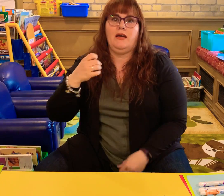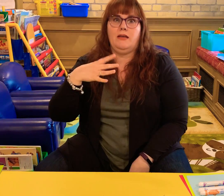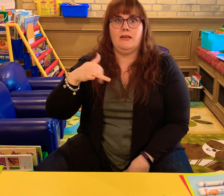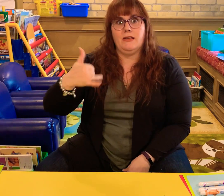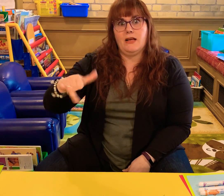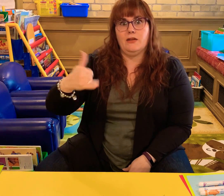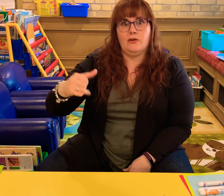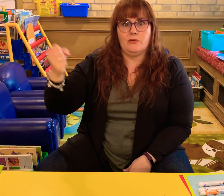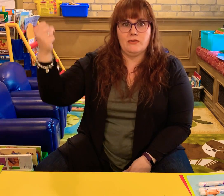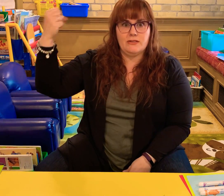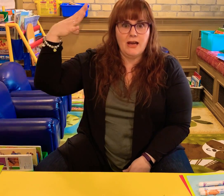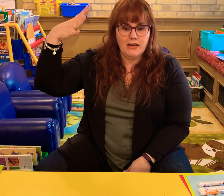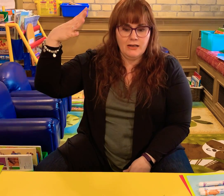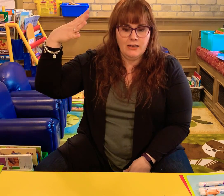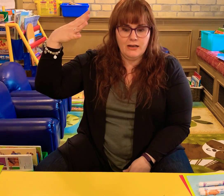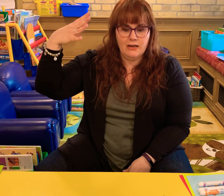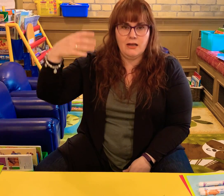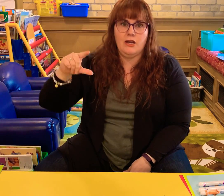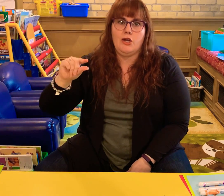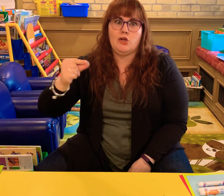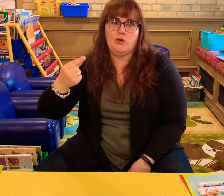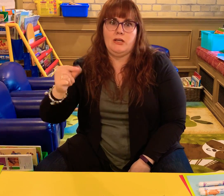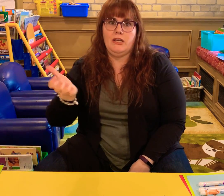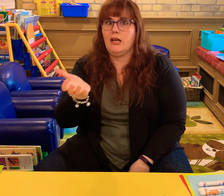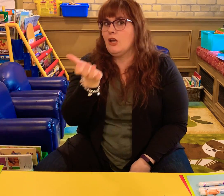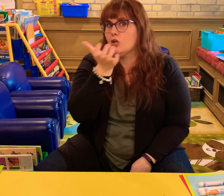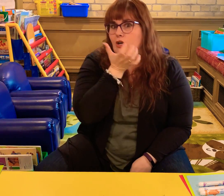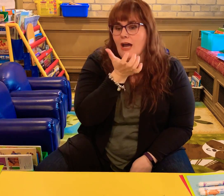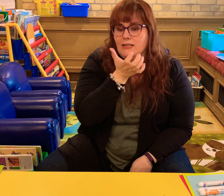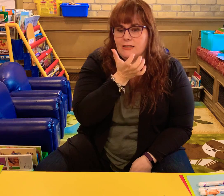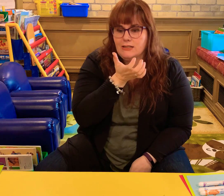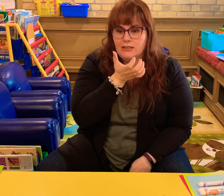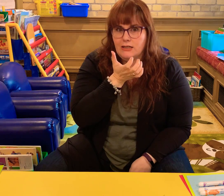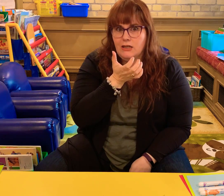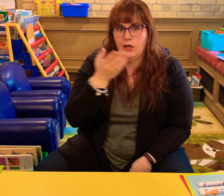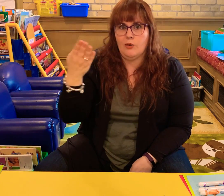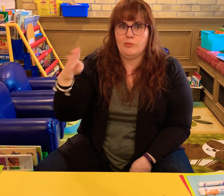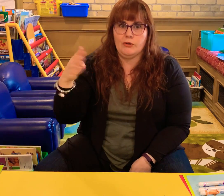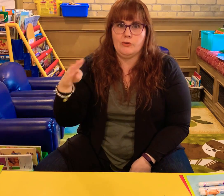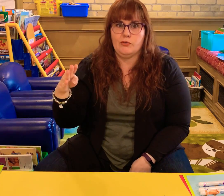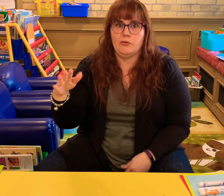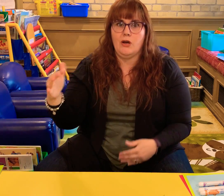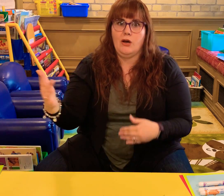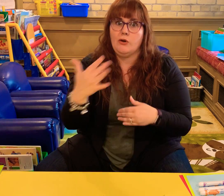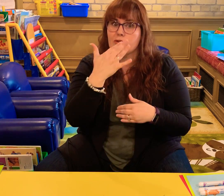yellow, sun, green, grass, blue, ocean,